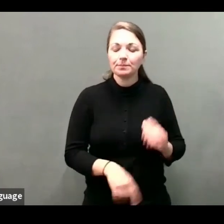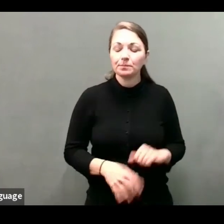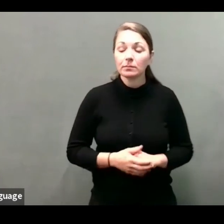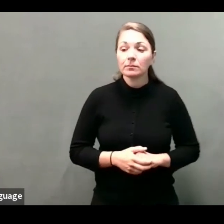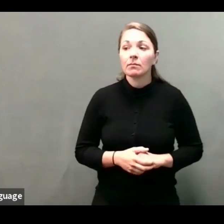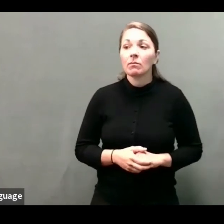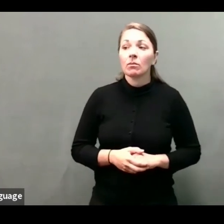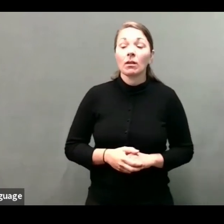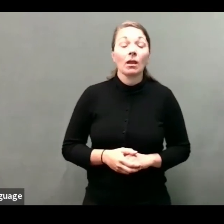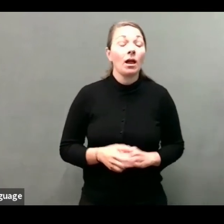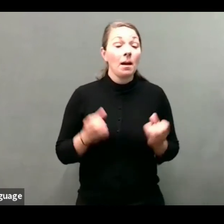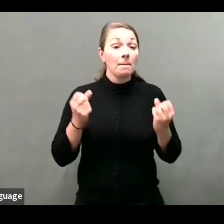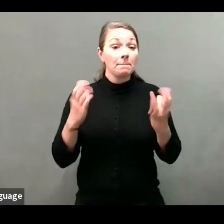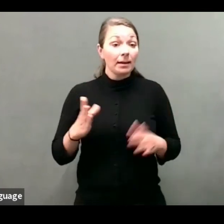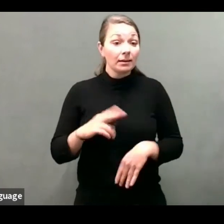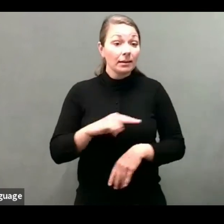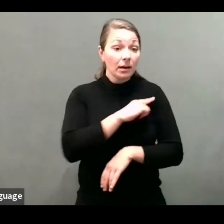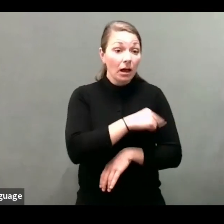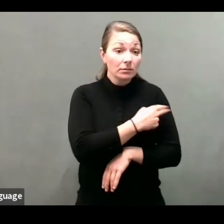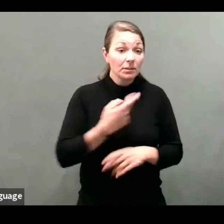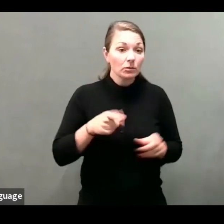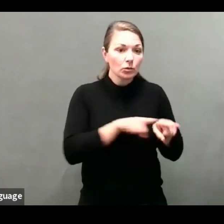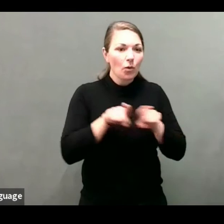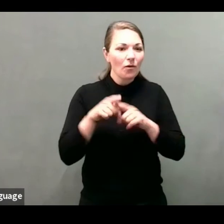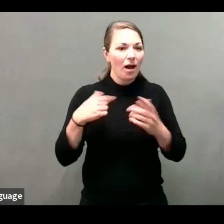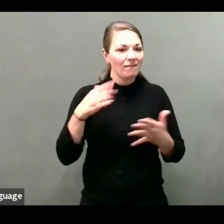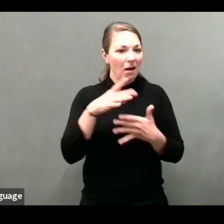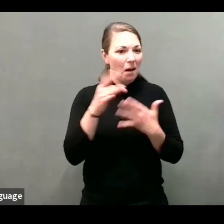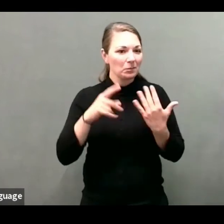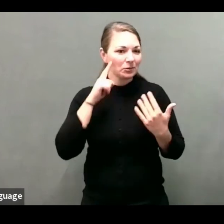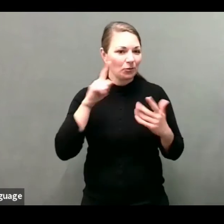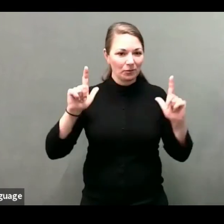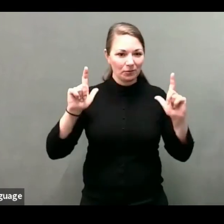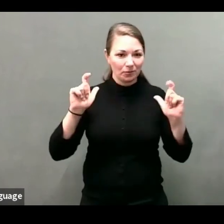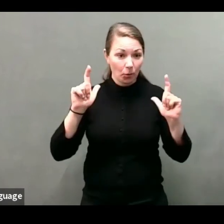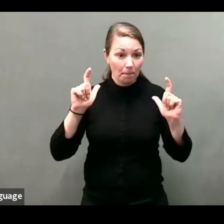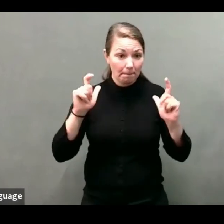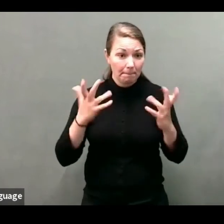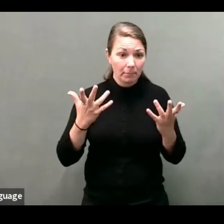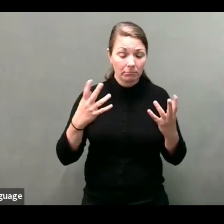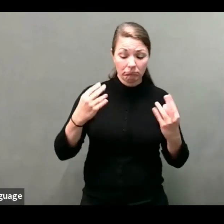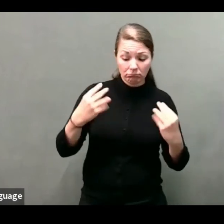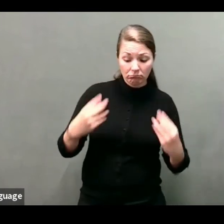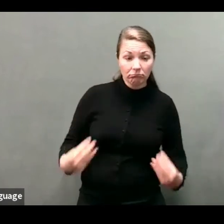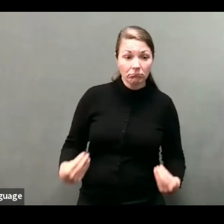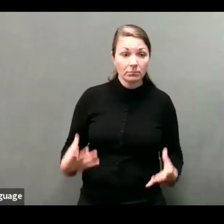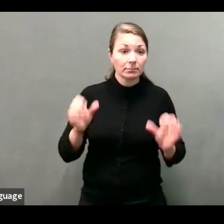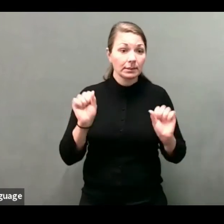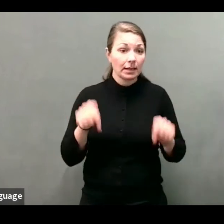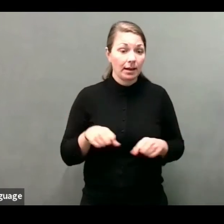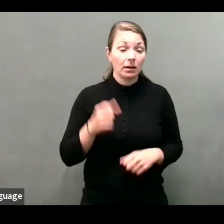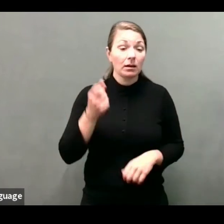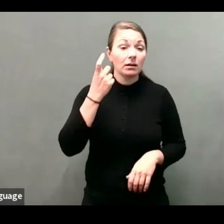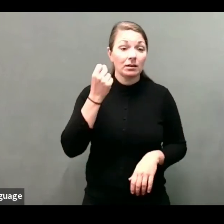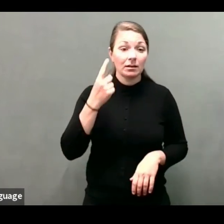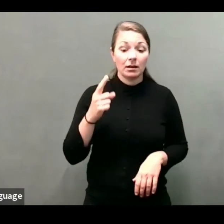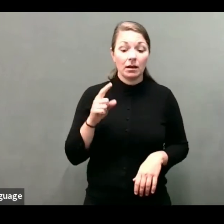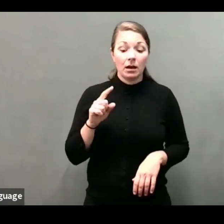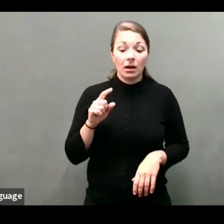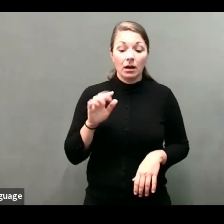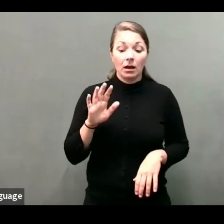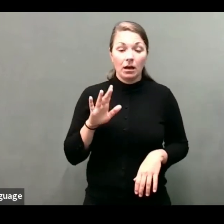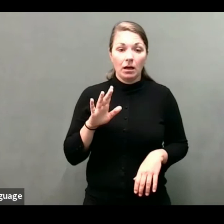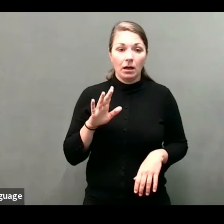all, there's also the option for photographs. And photographs, the SANE should not be